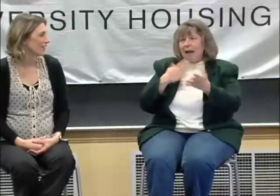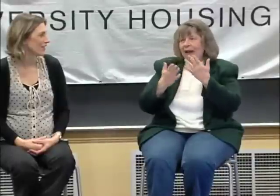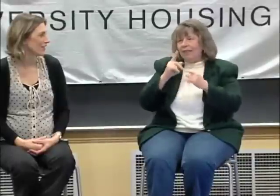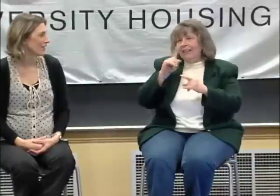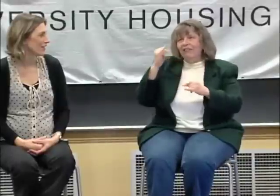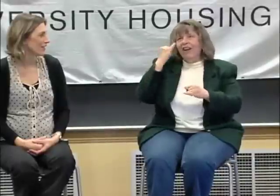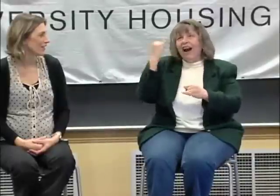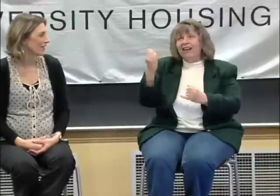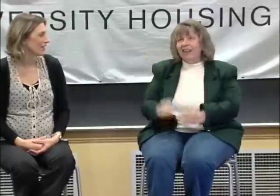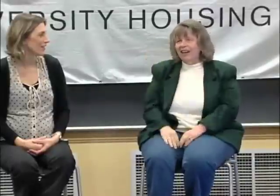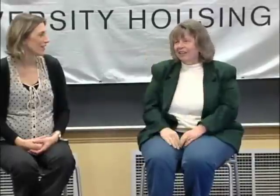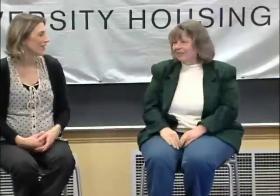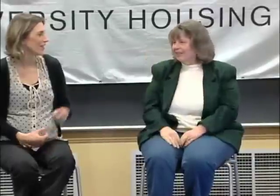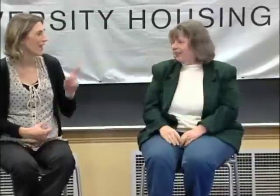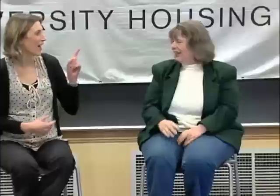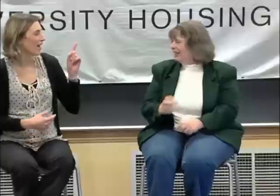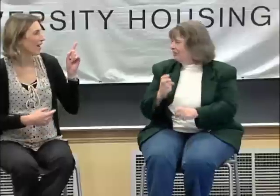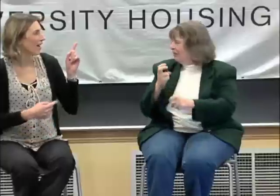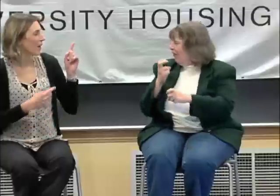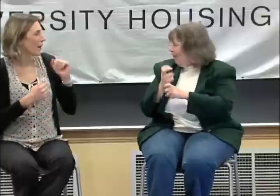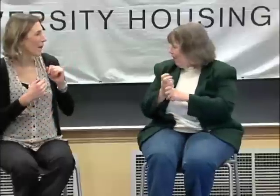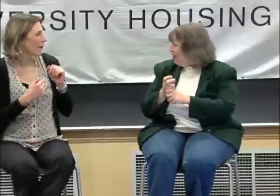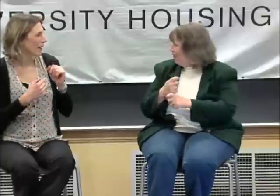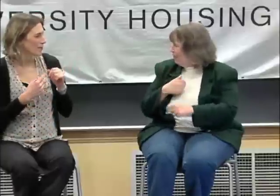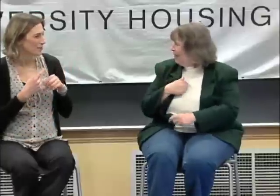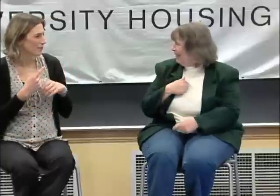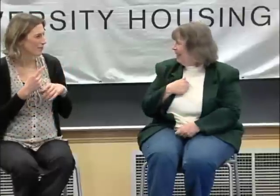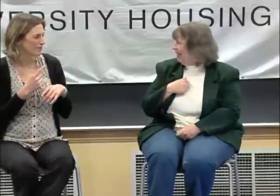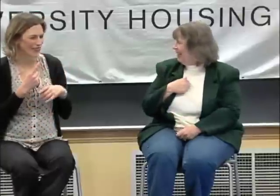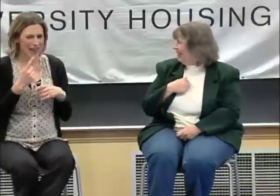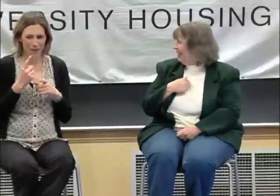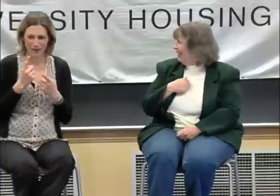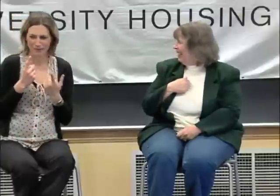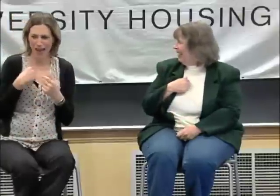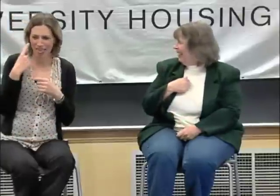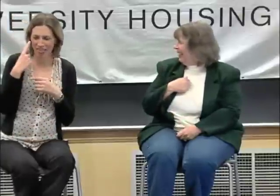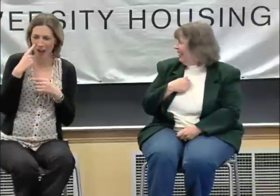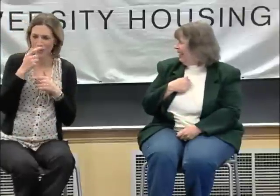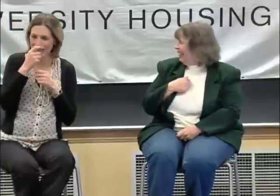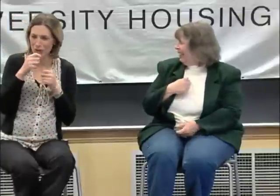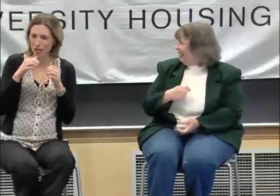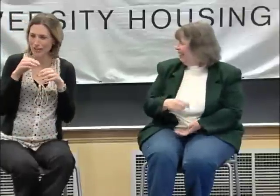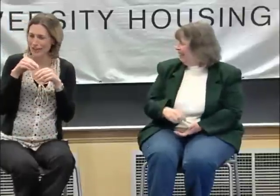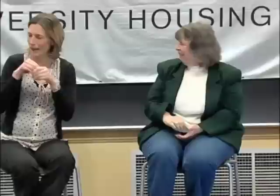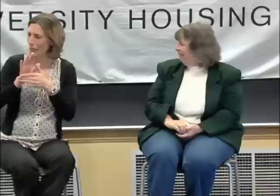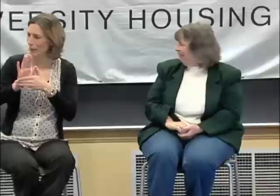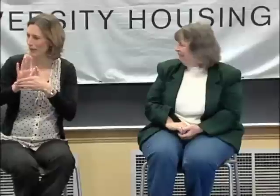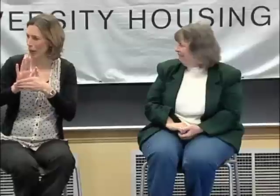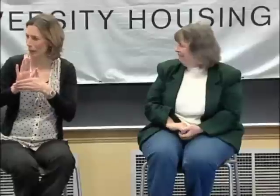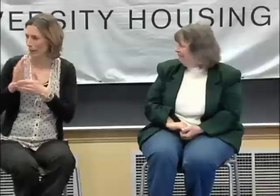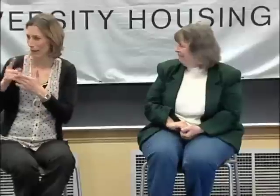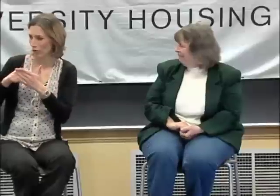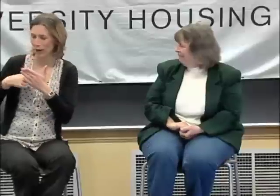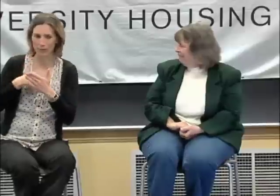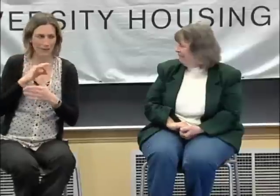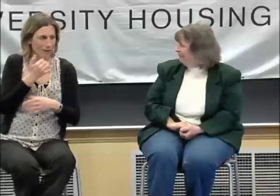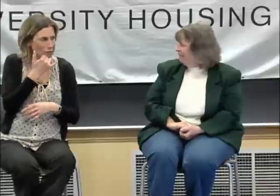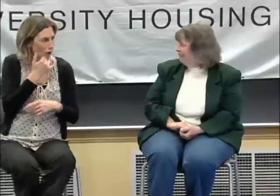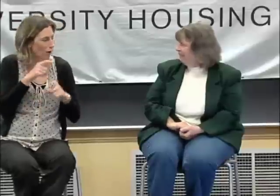what the point of the story is and then getting the main ideas and representing that conceptually is hard for me. I think it's interesting in the